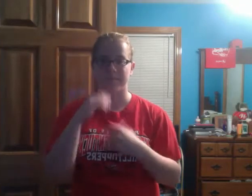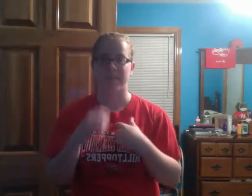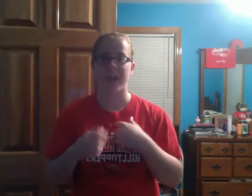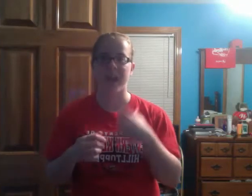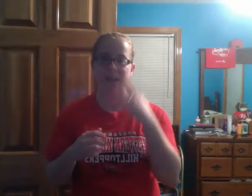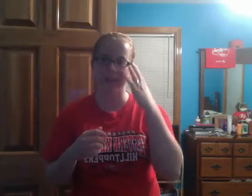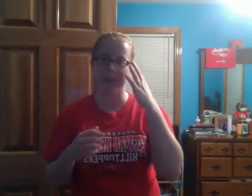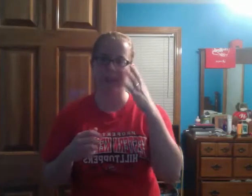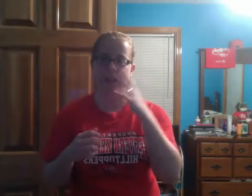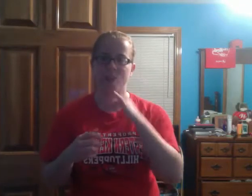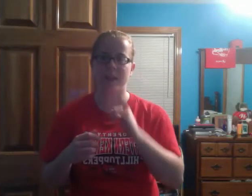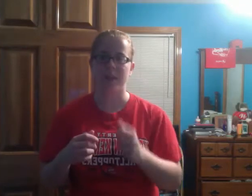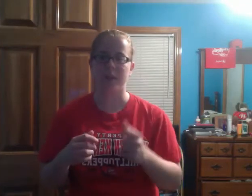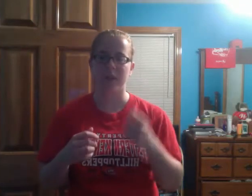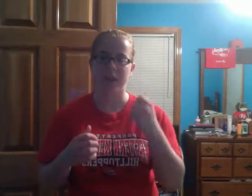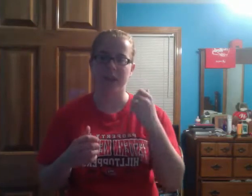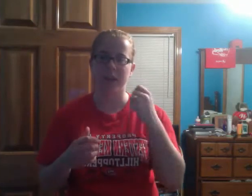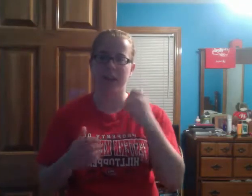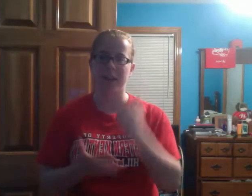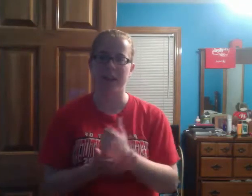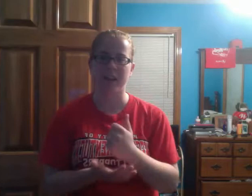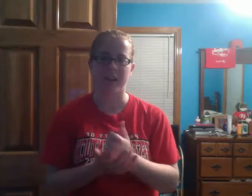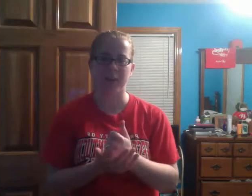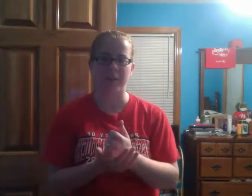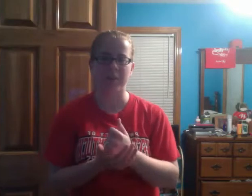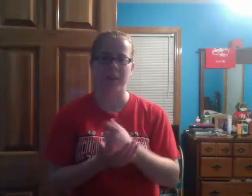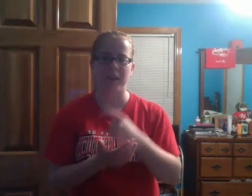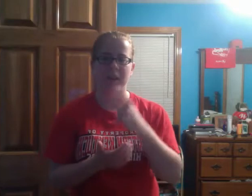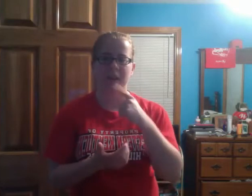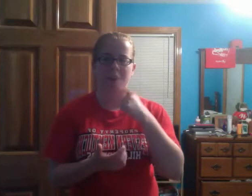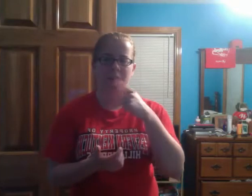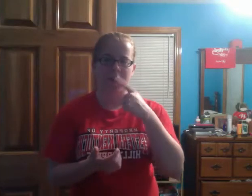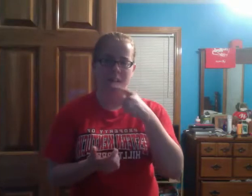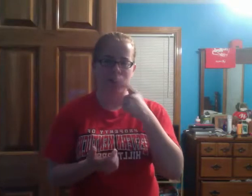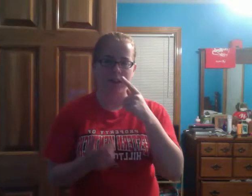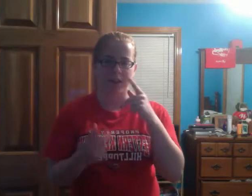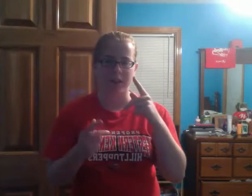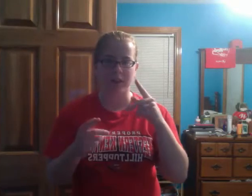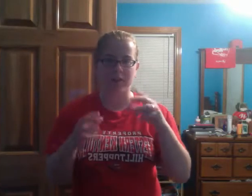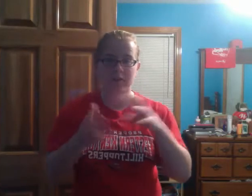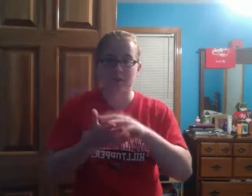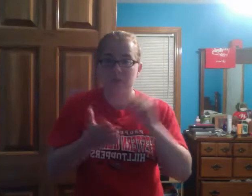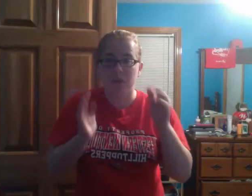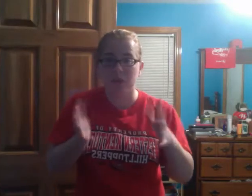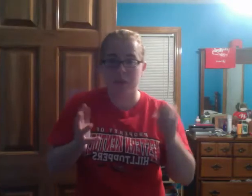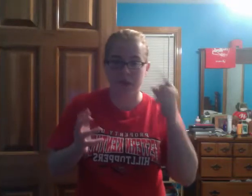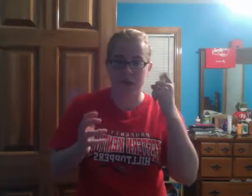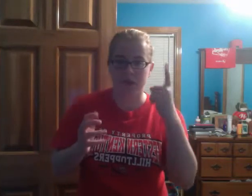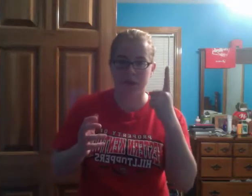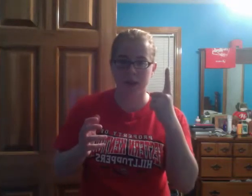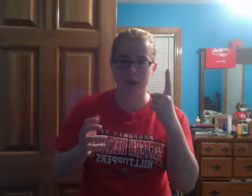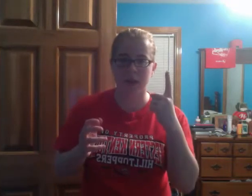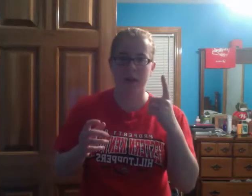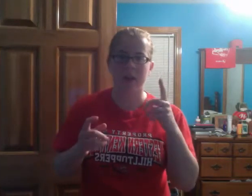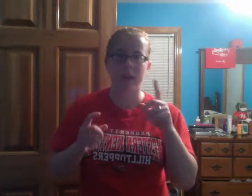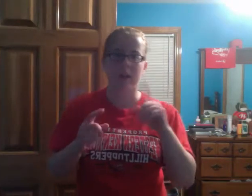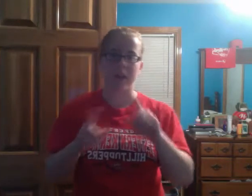I think it really helps hearing students understand